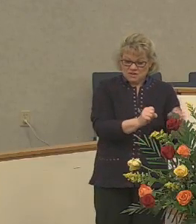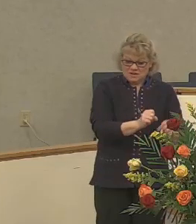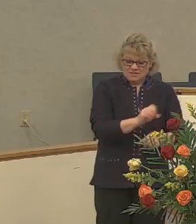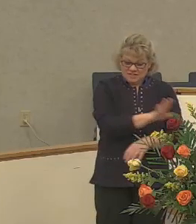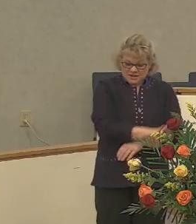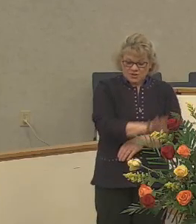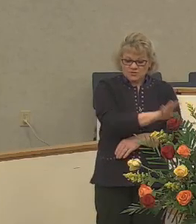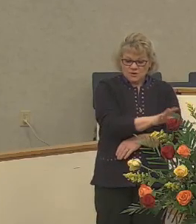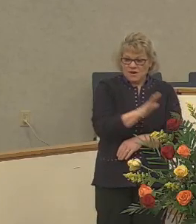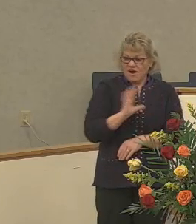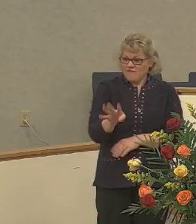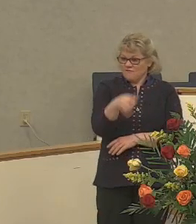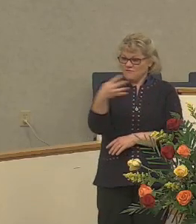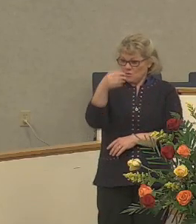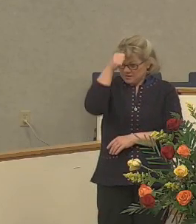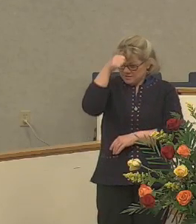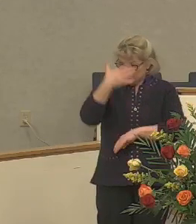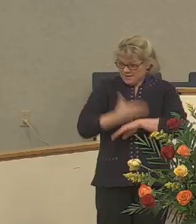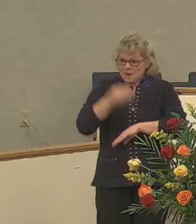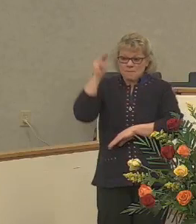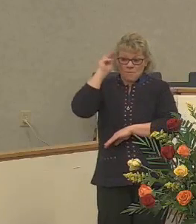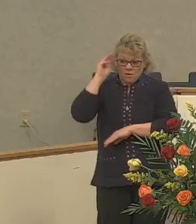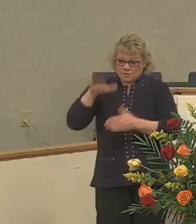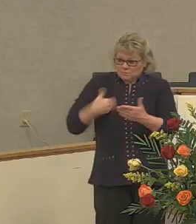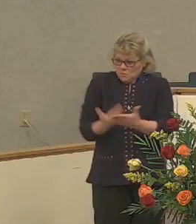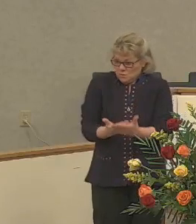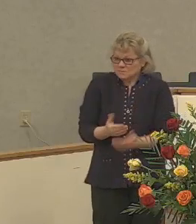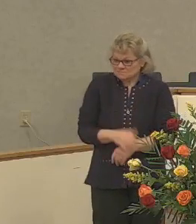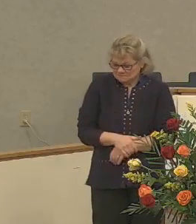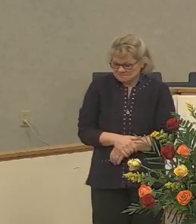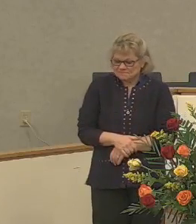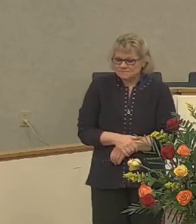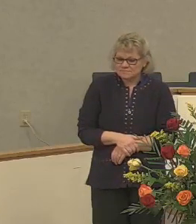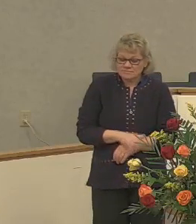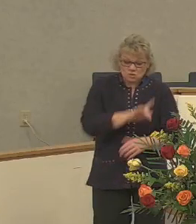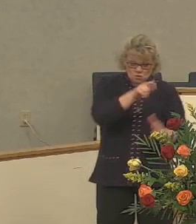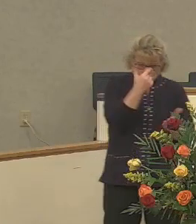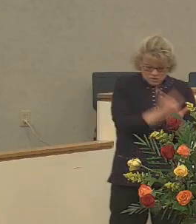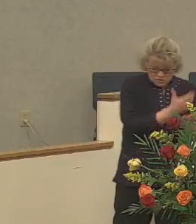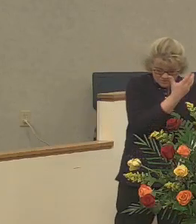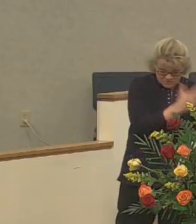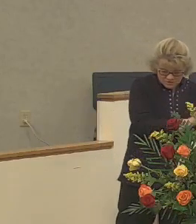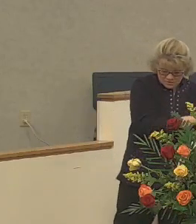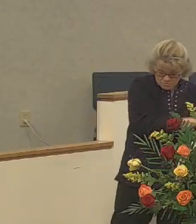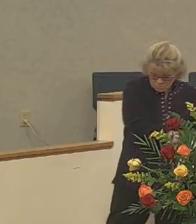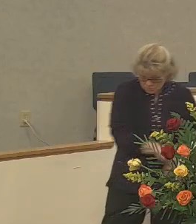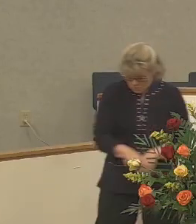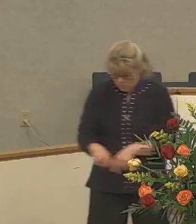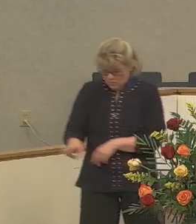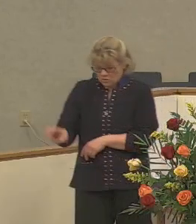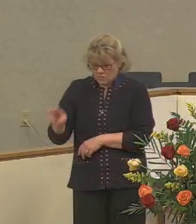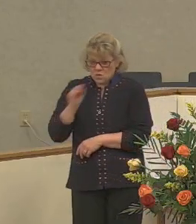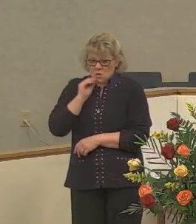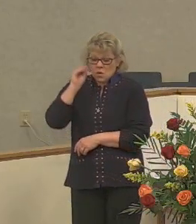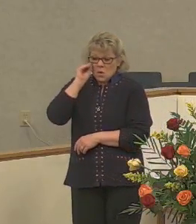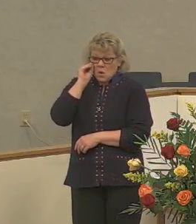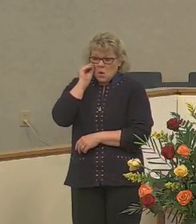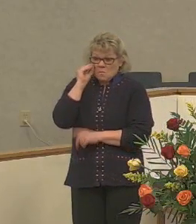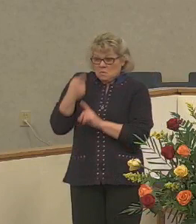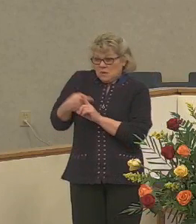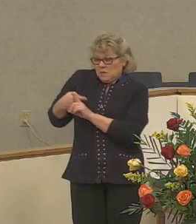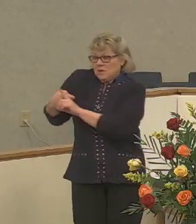Missouri, our fourth son, Mark, was born. After graduating, we moved again to a home we